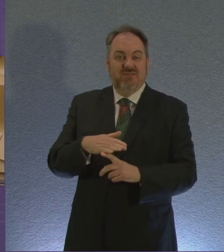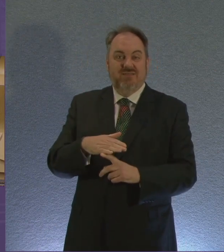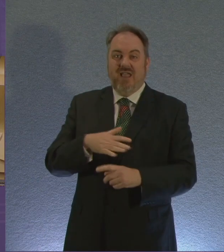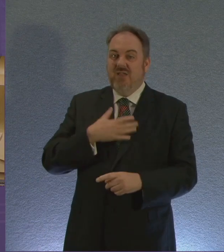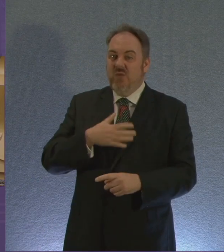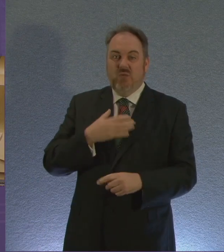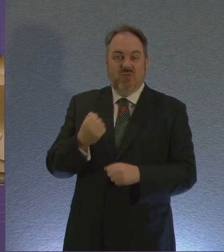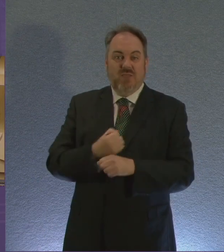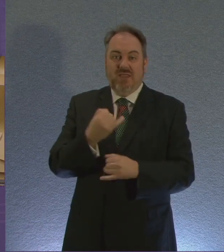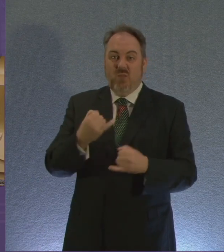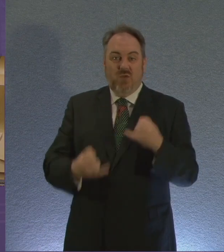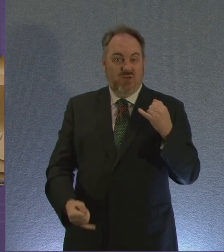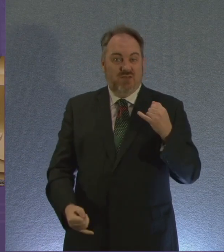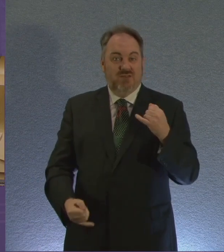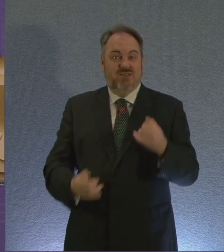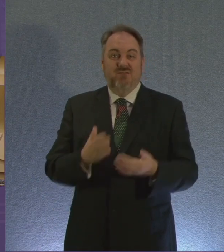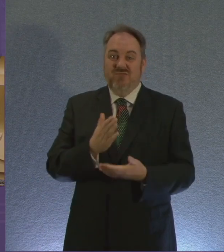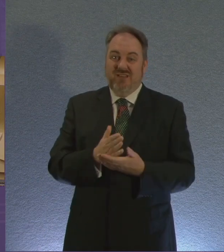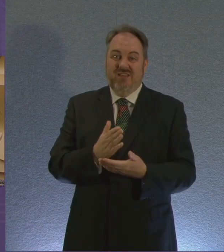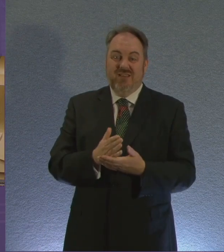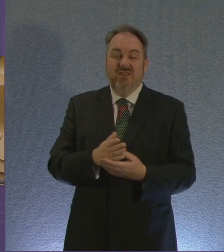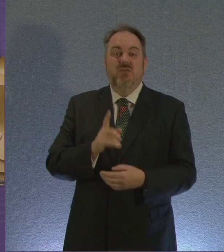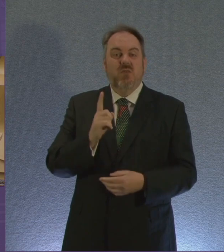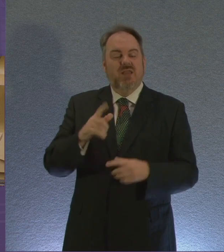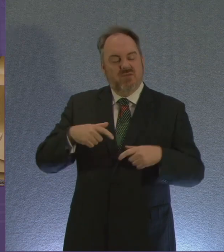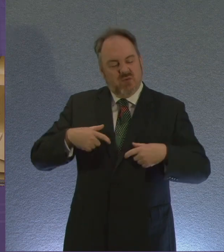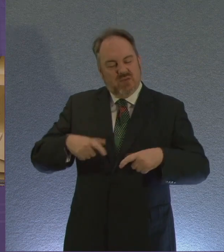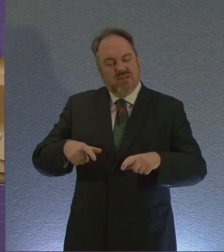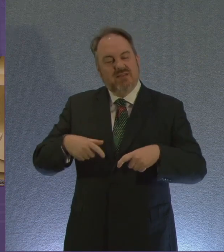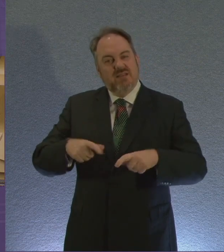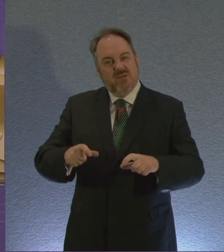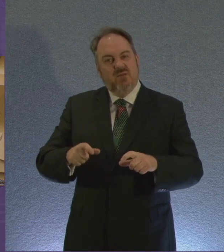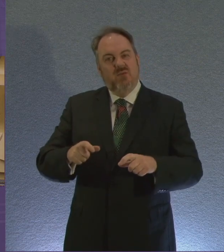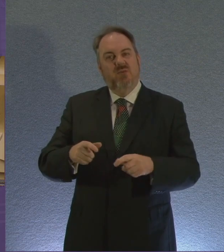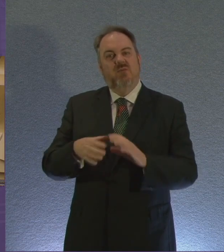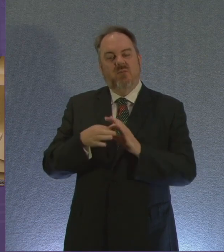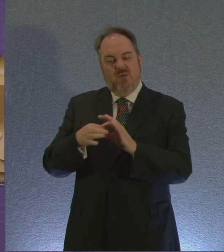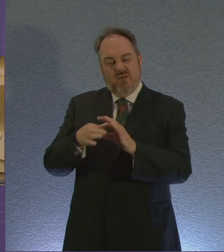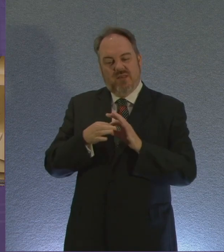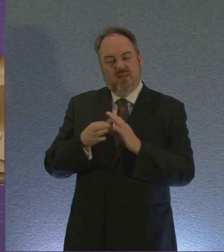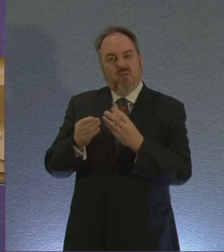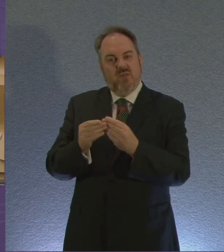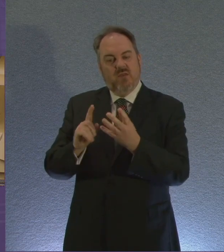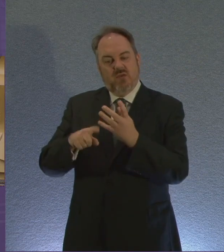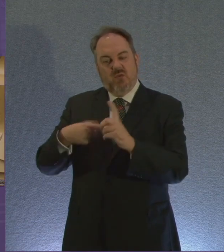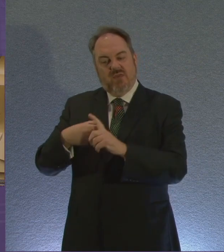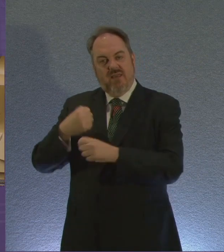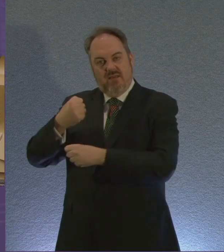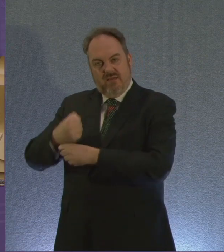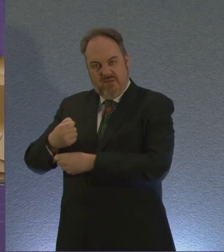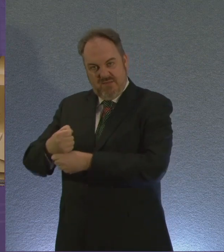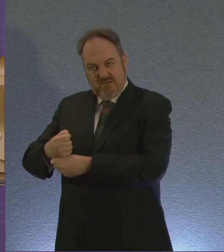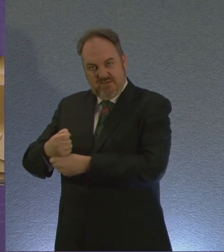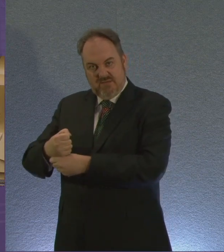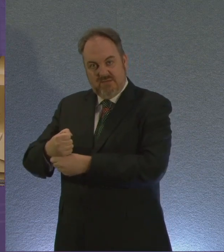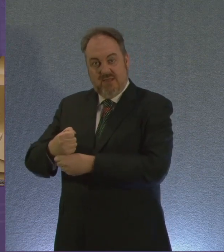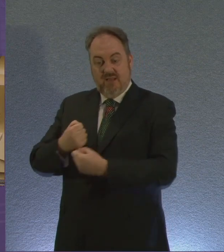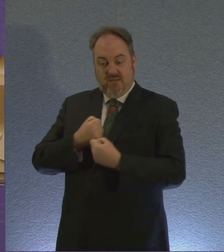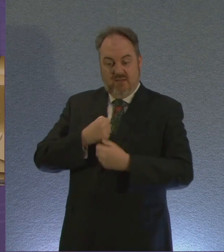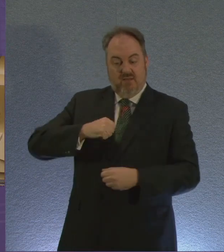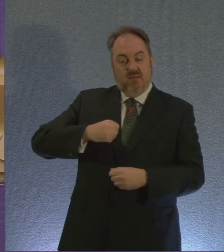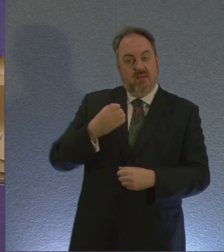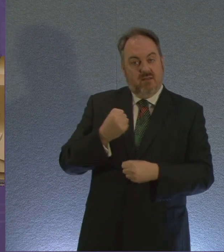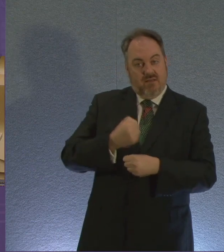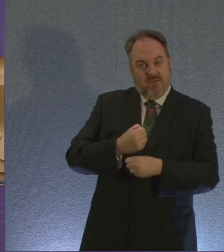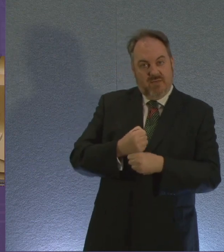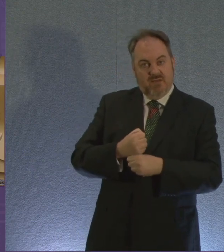like to thank the DWP for ensuring that we can continue within both governments with a safe and secure transition, even in this most difficult